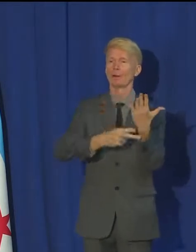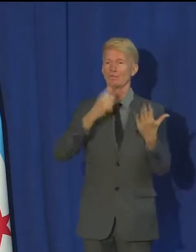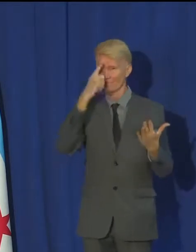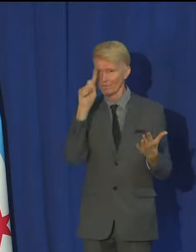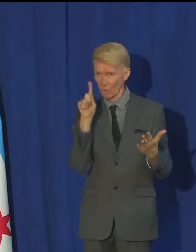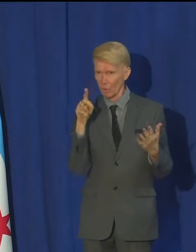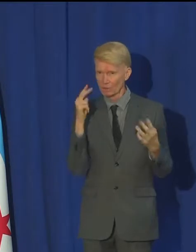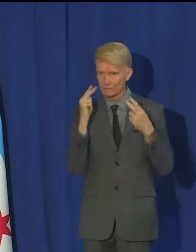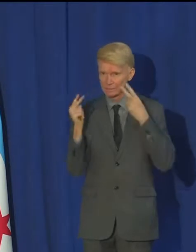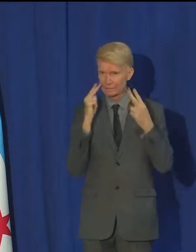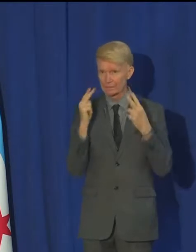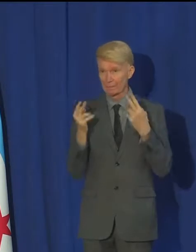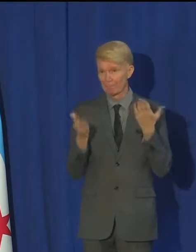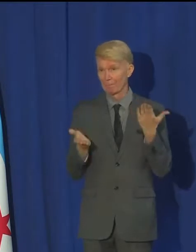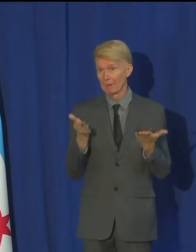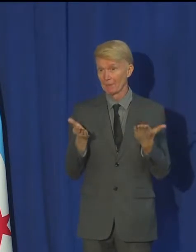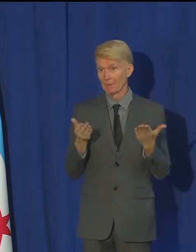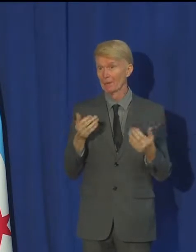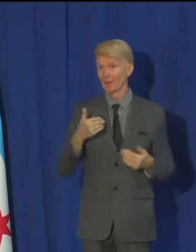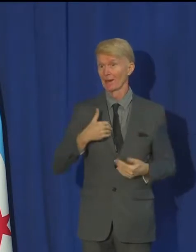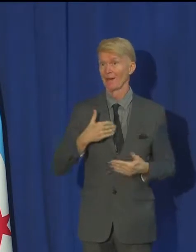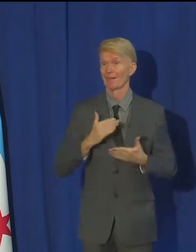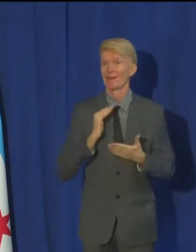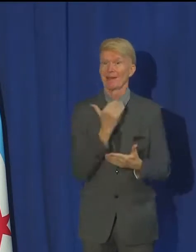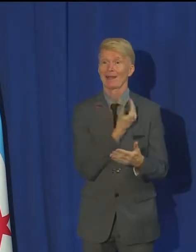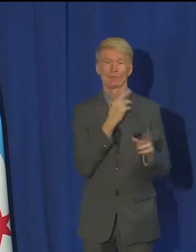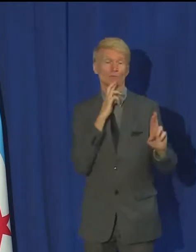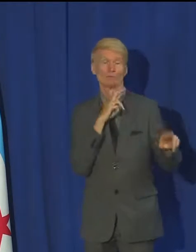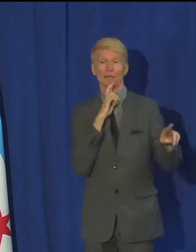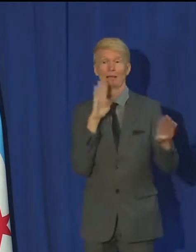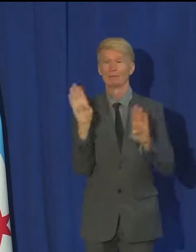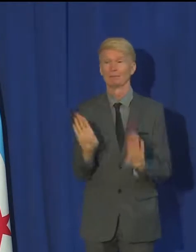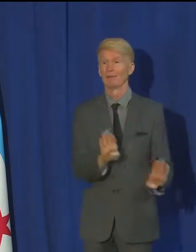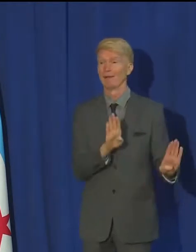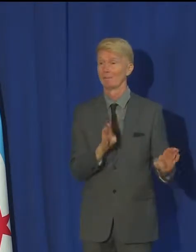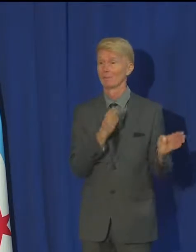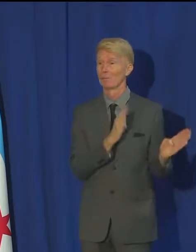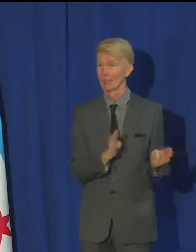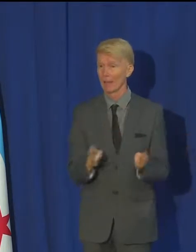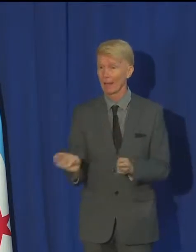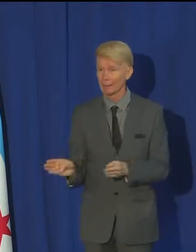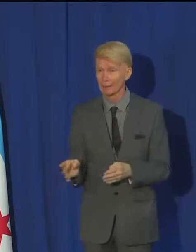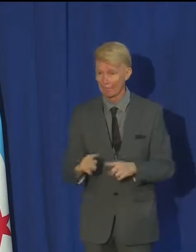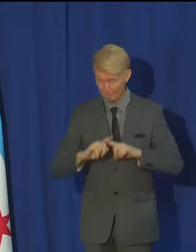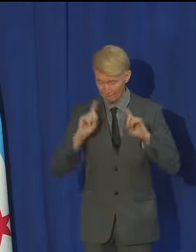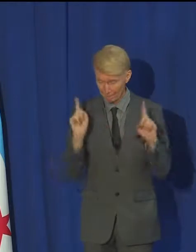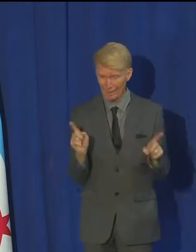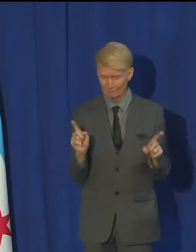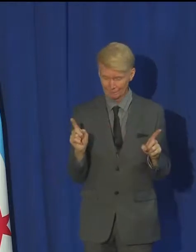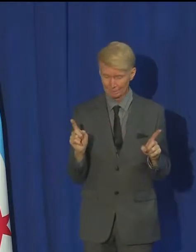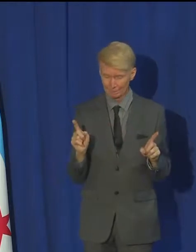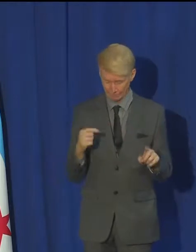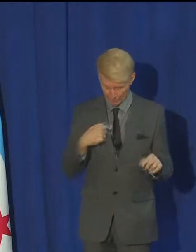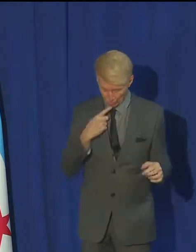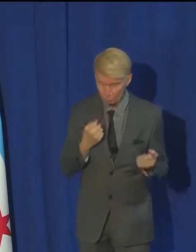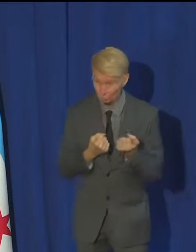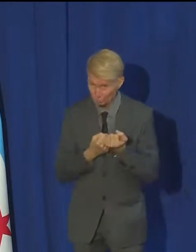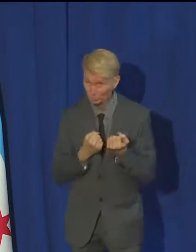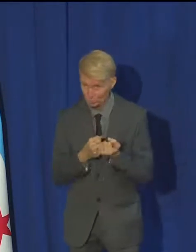for what may be a portion of our COVID vaccine response. But I would encourage people to get that flu